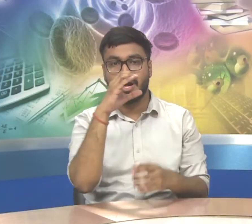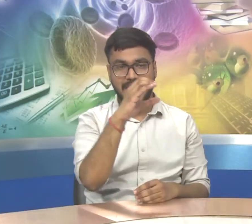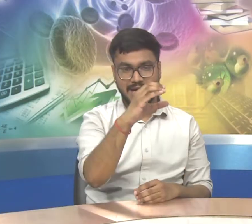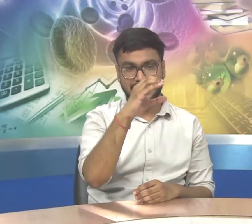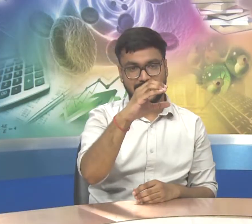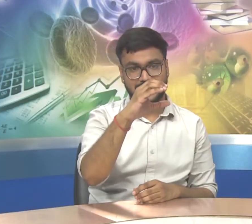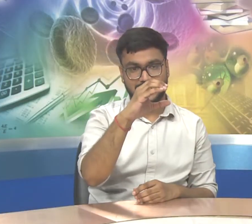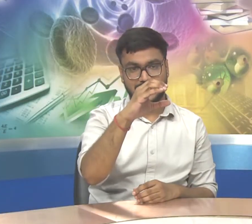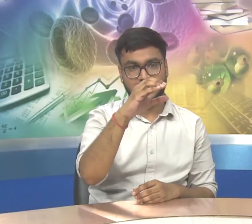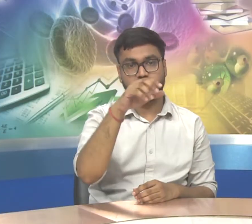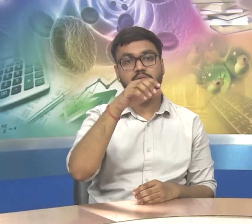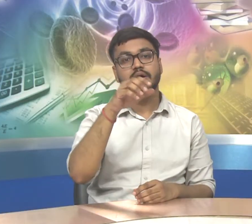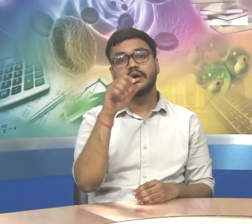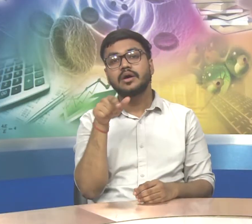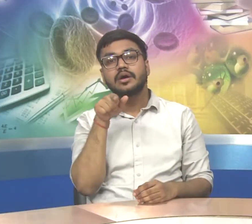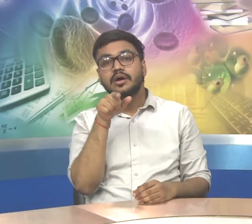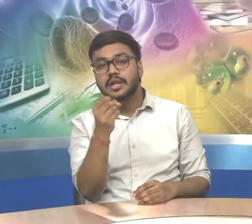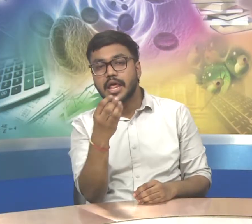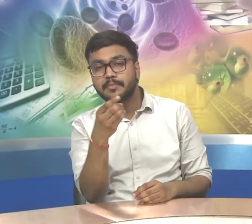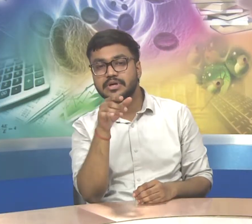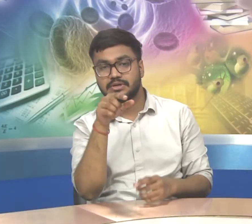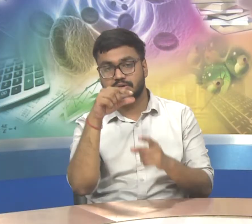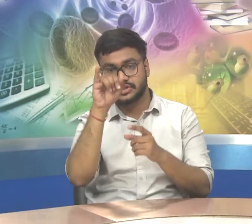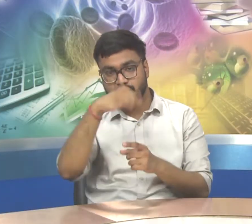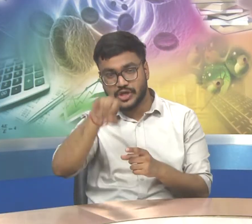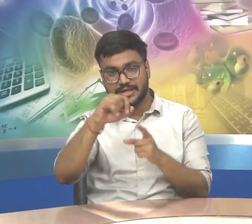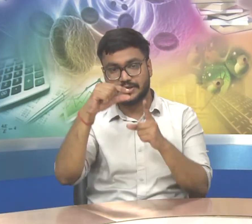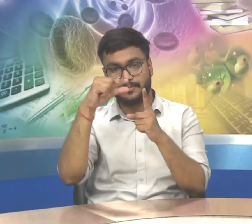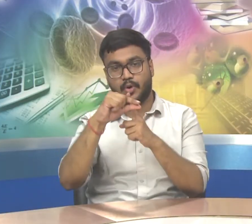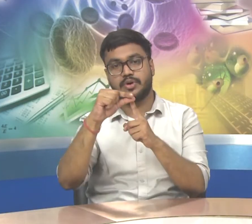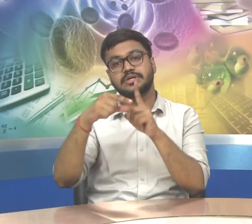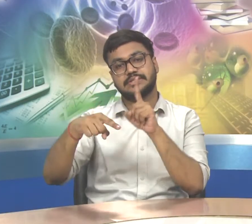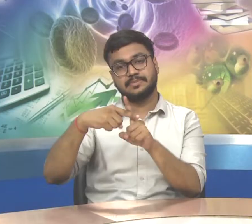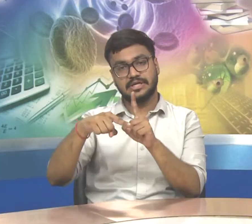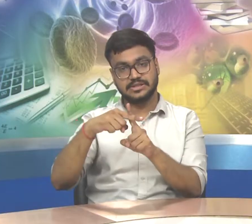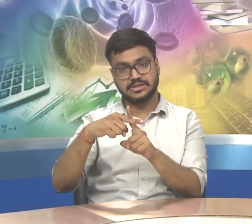oxygen has 8 protons, carbon has 6 protons,